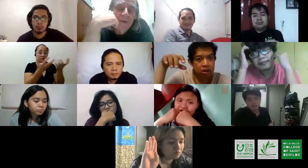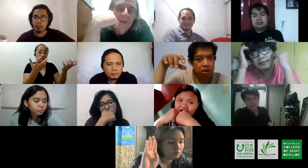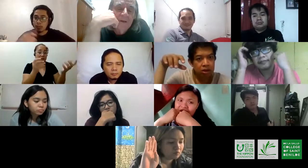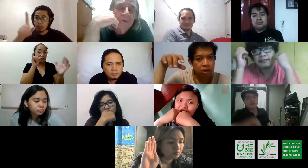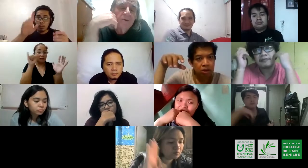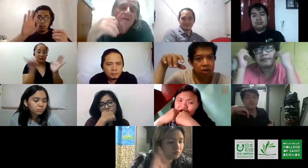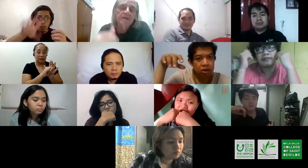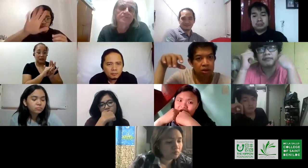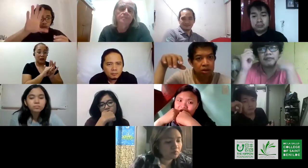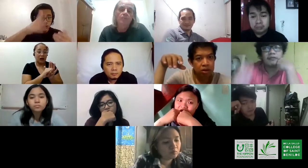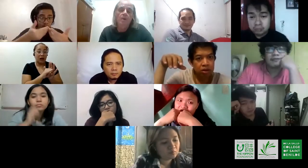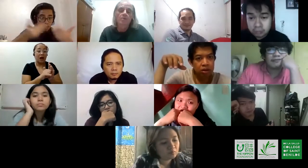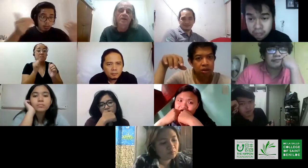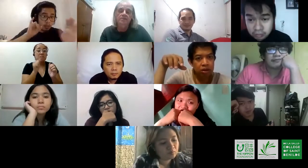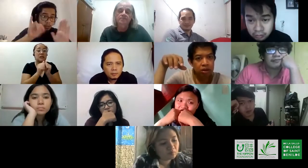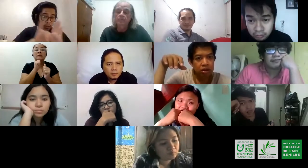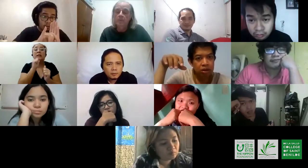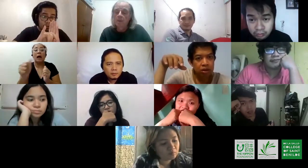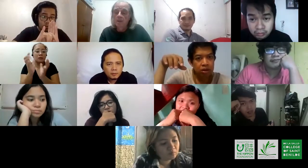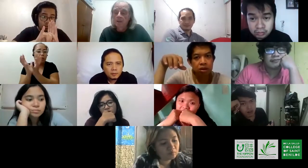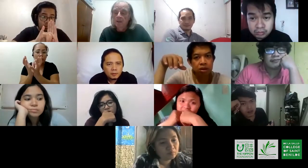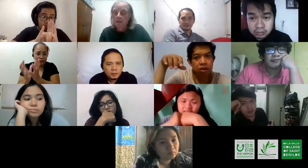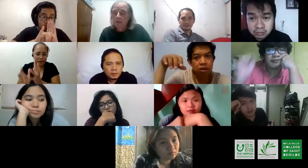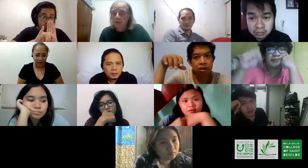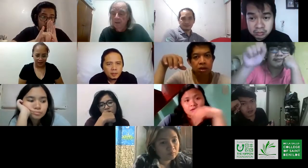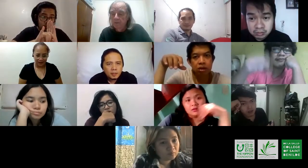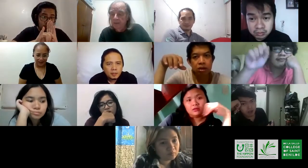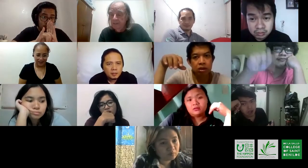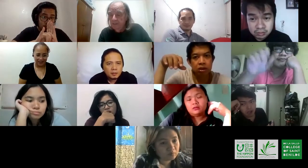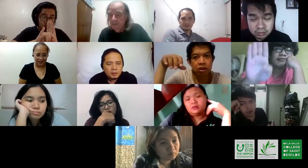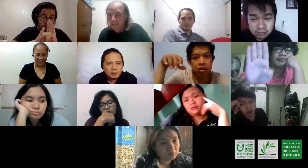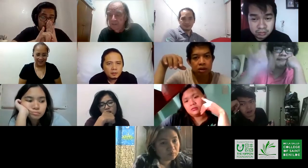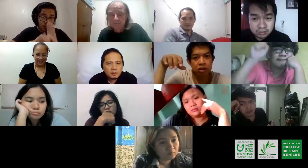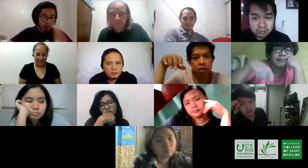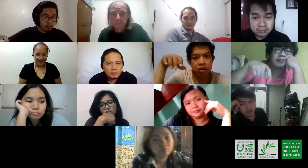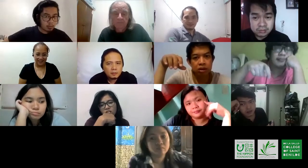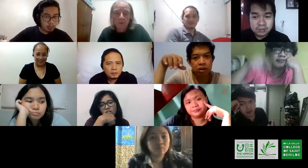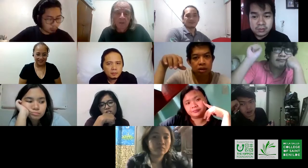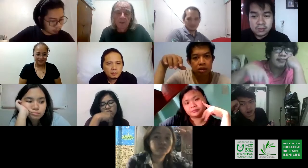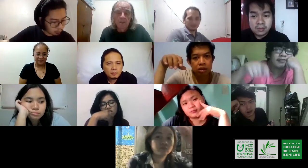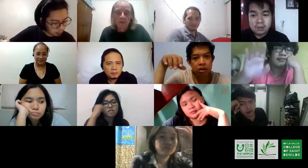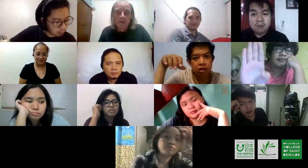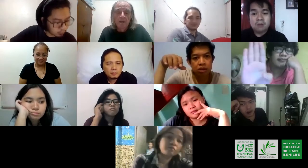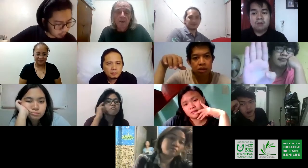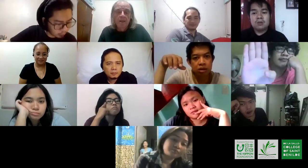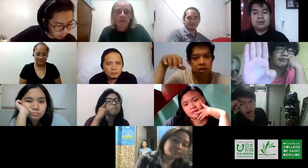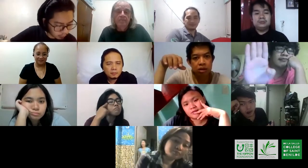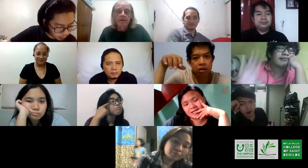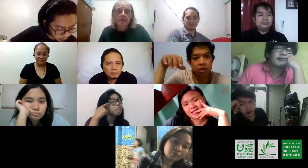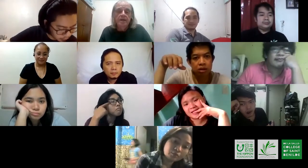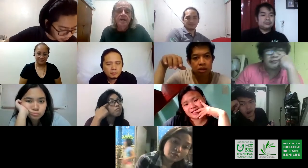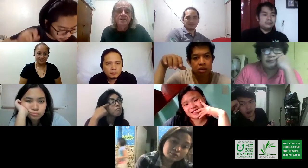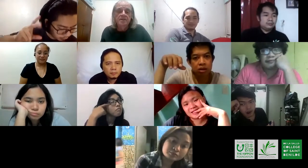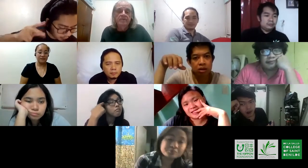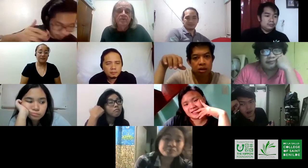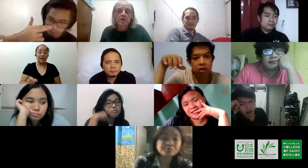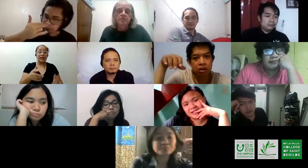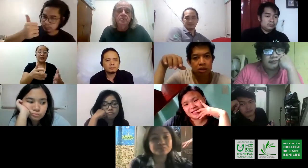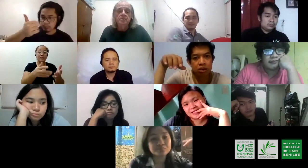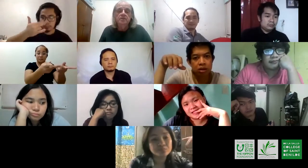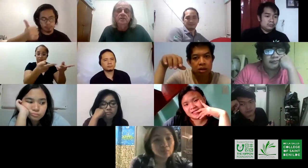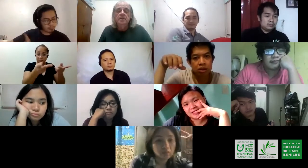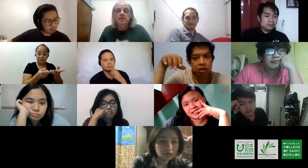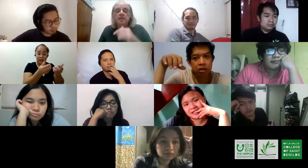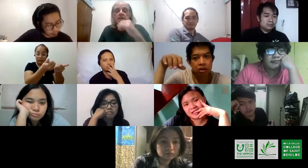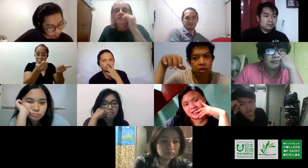not going to be a community. Okay. All right. So if an area has a deaf